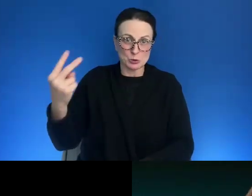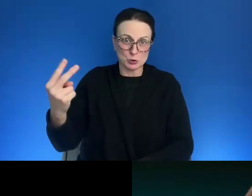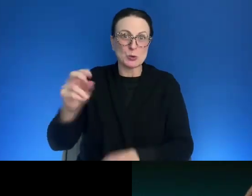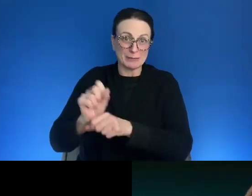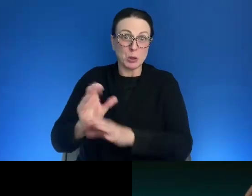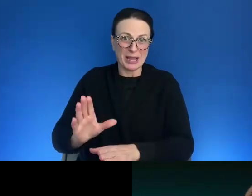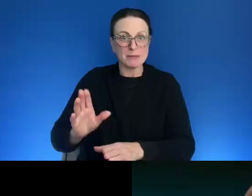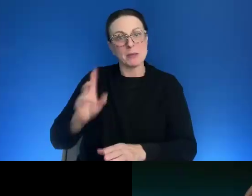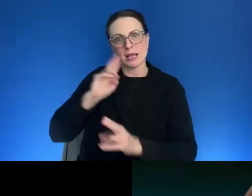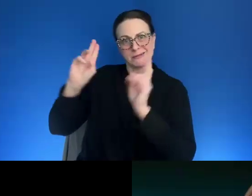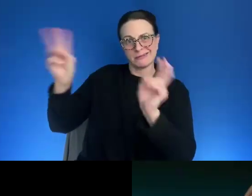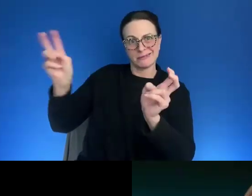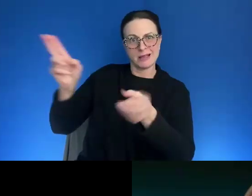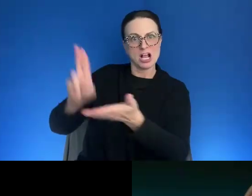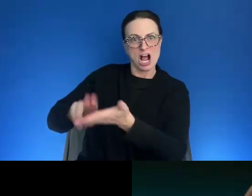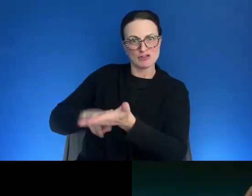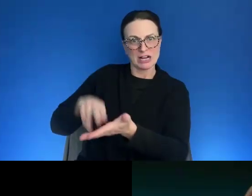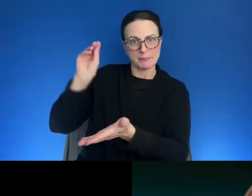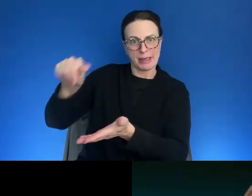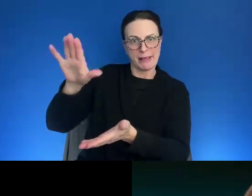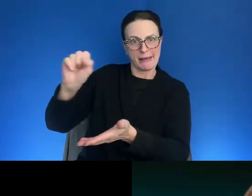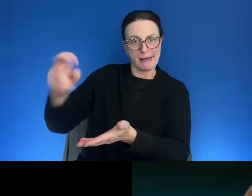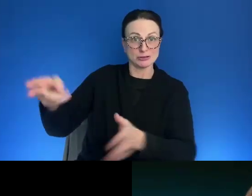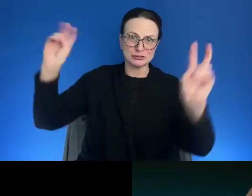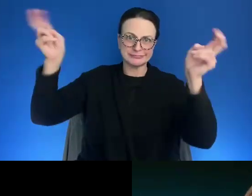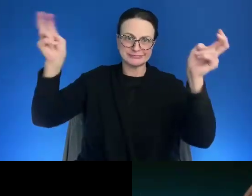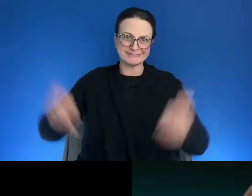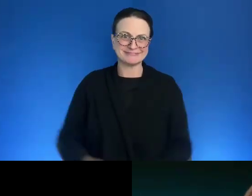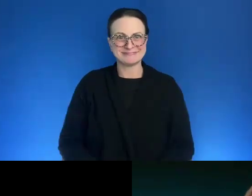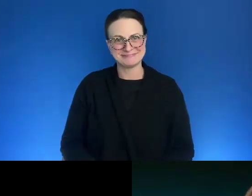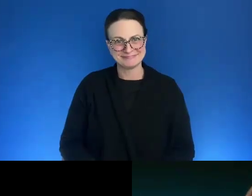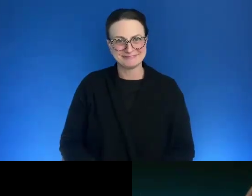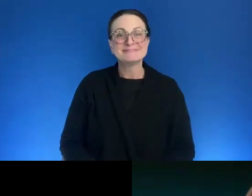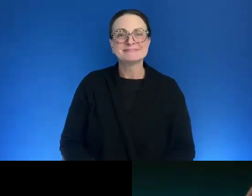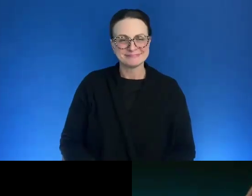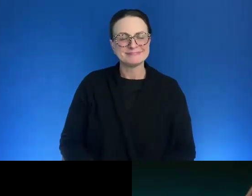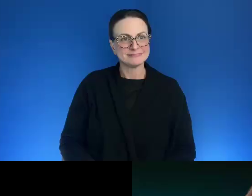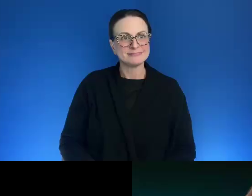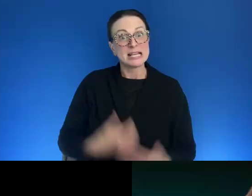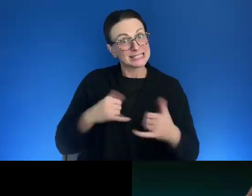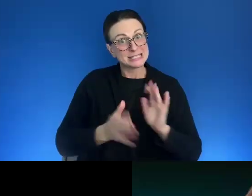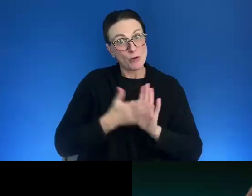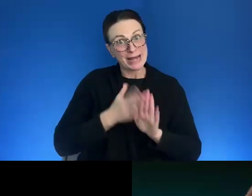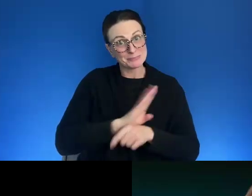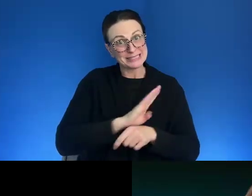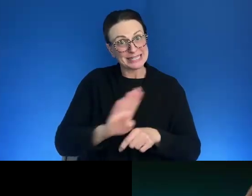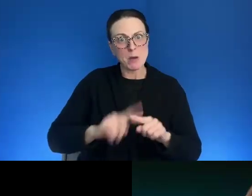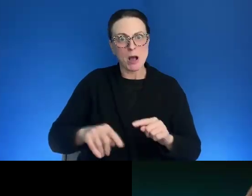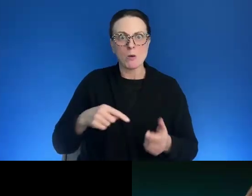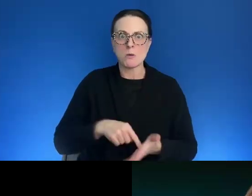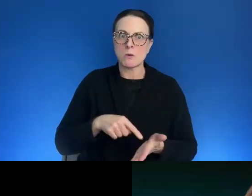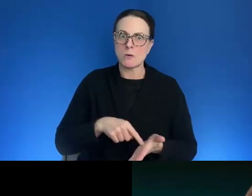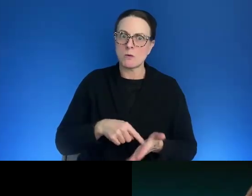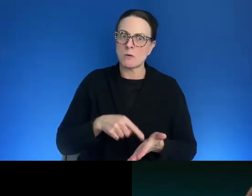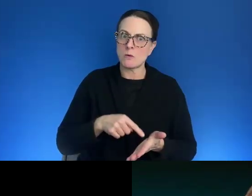he was treating them as contract labor and paying cash. So he ended up, he's still running his business, but he had a lot to